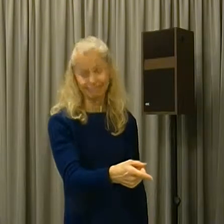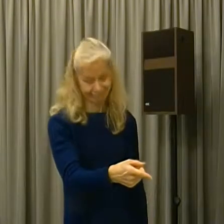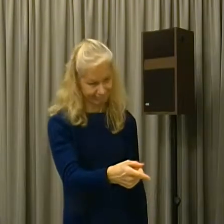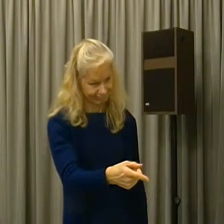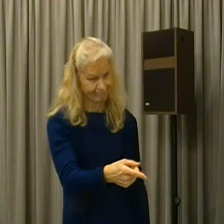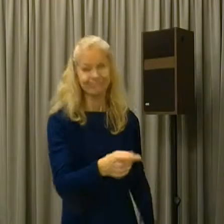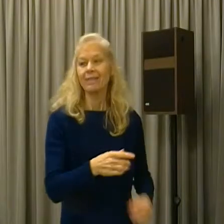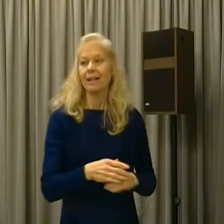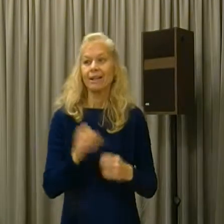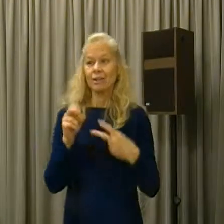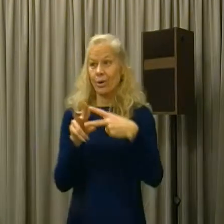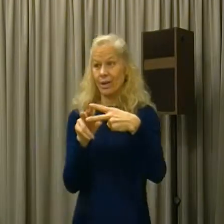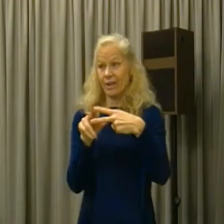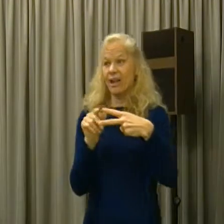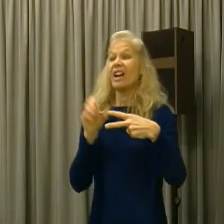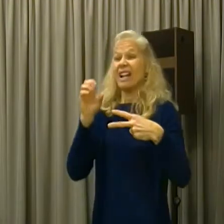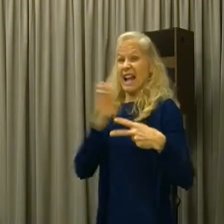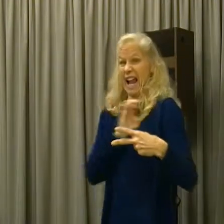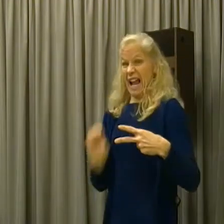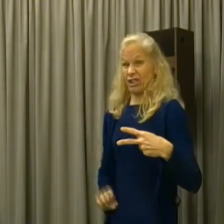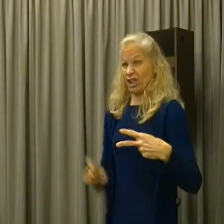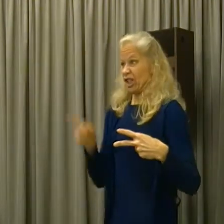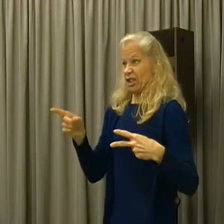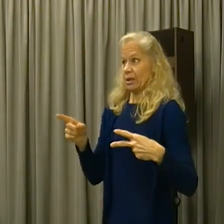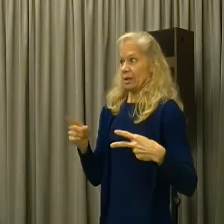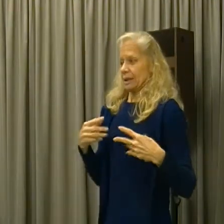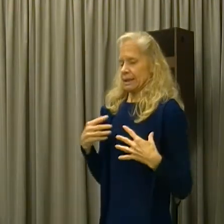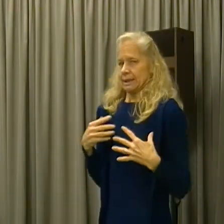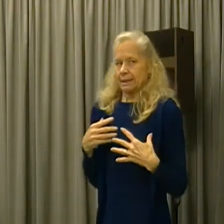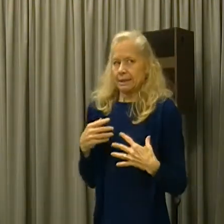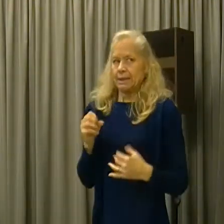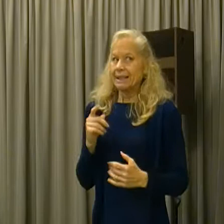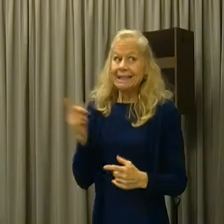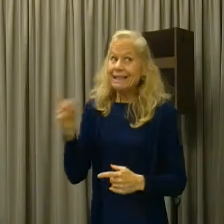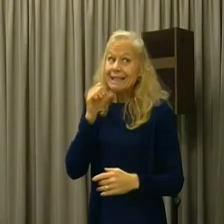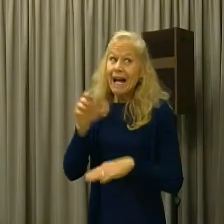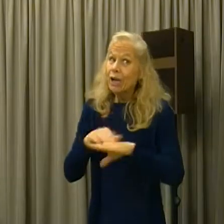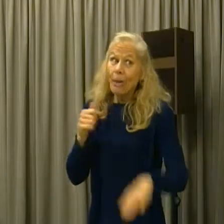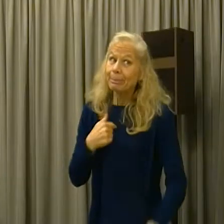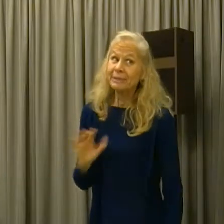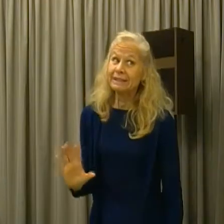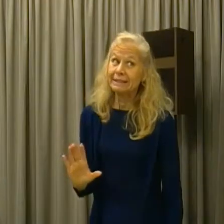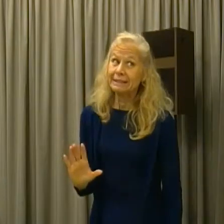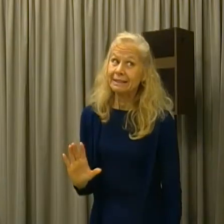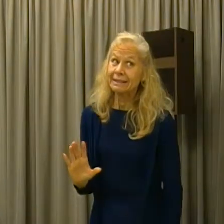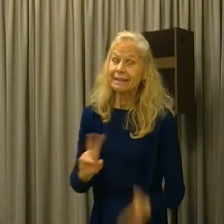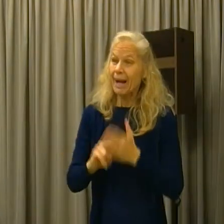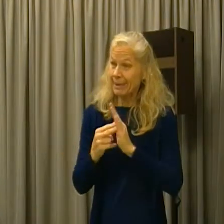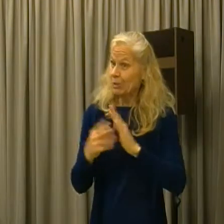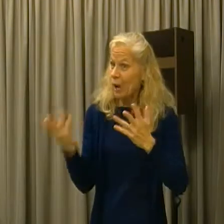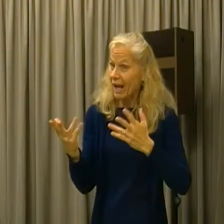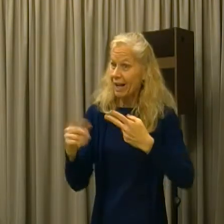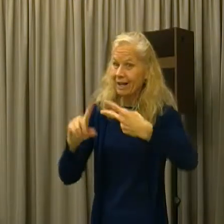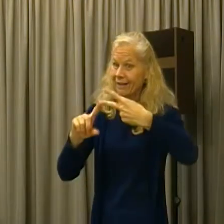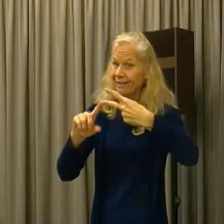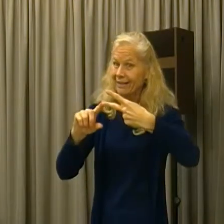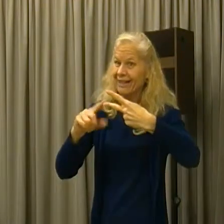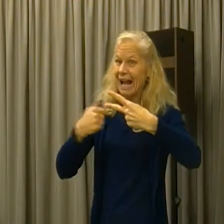than all the Jews. For if thou altogether holdest thy peace at this time, then shall